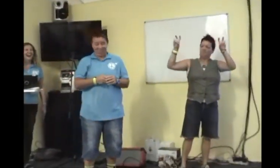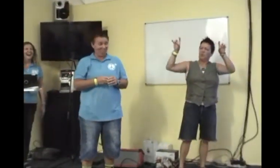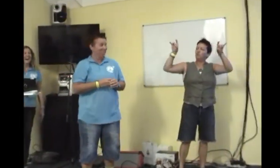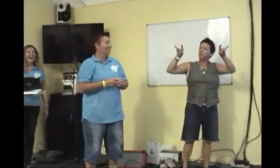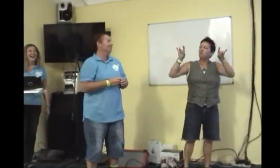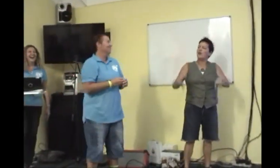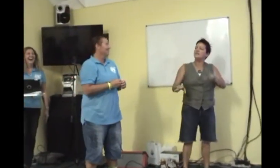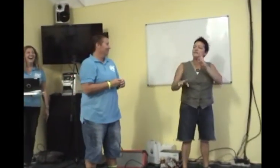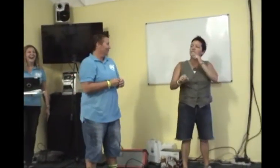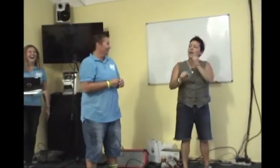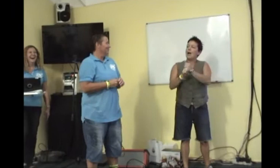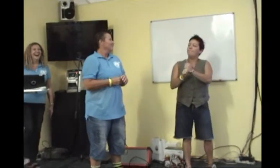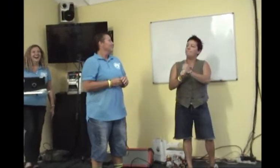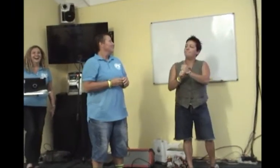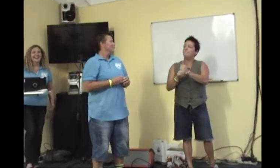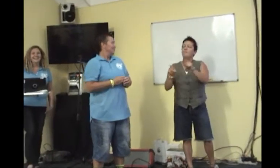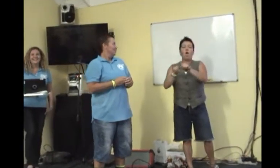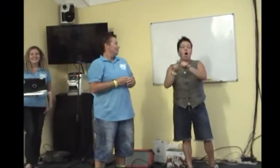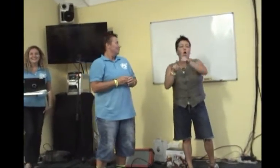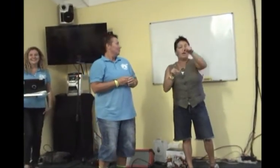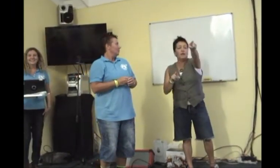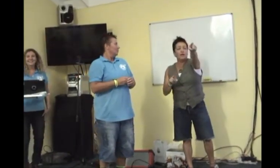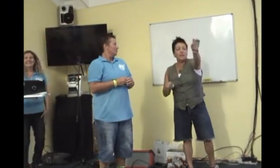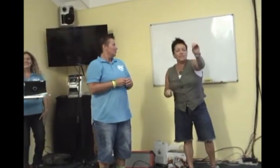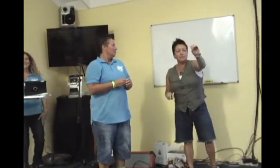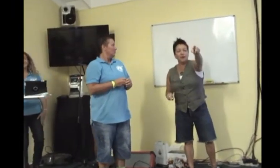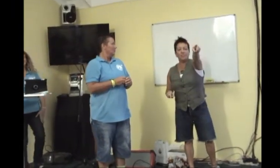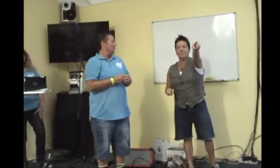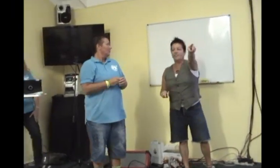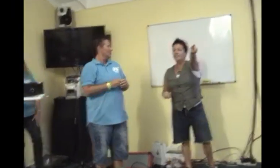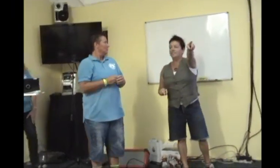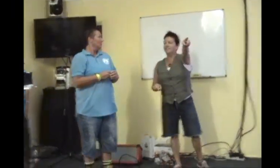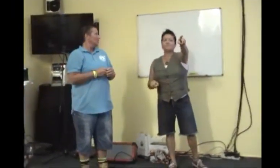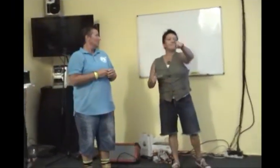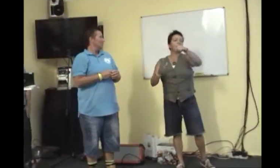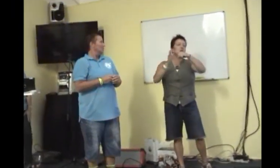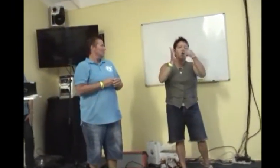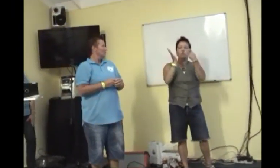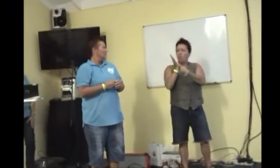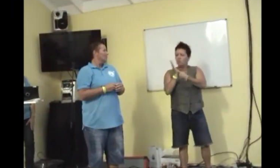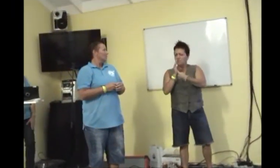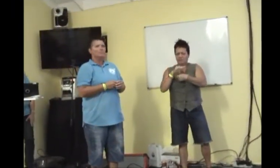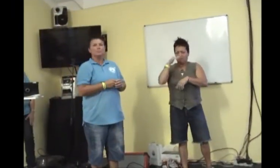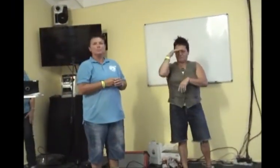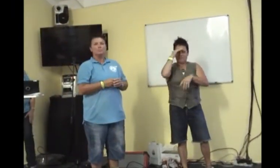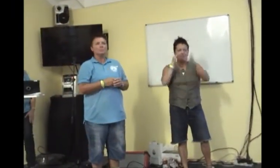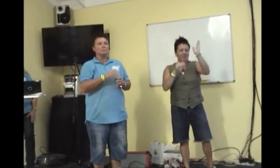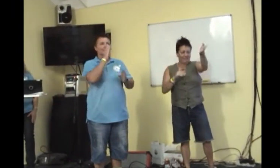Really. So we go to the Australian Deaf Games, like Elizabeth here, and